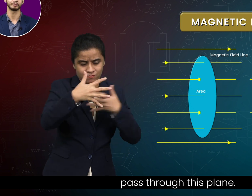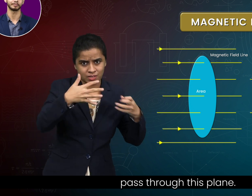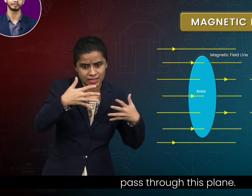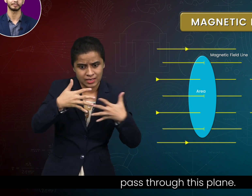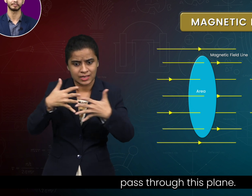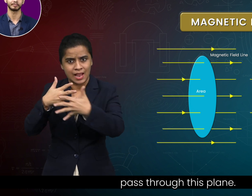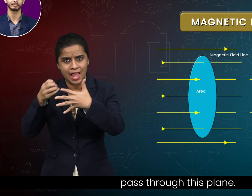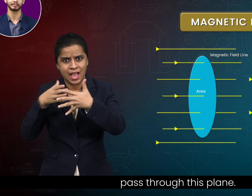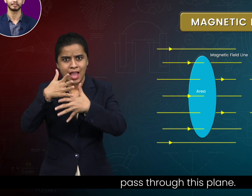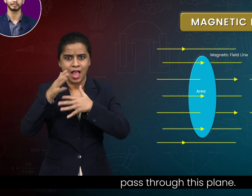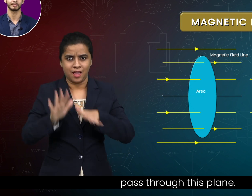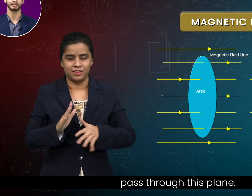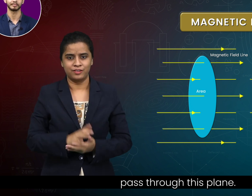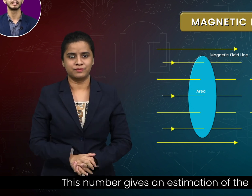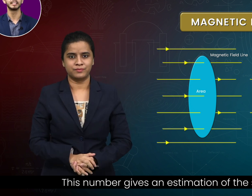plane.